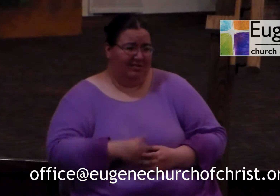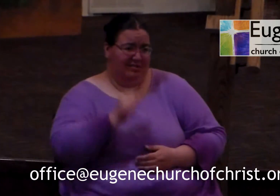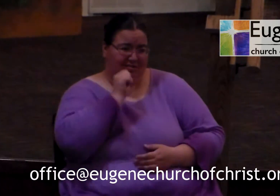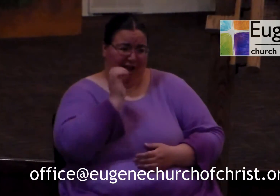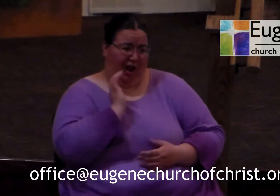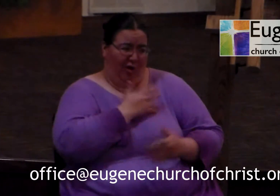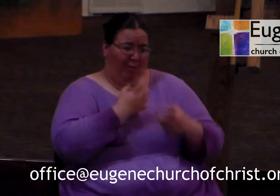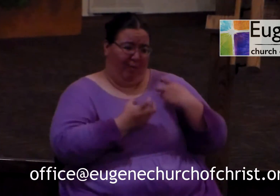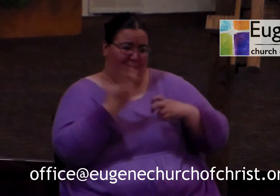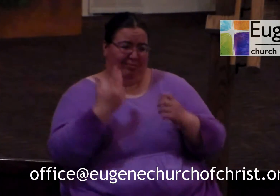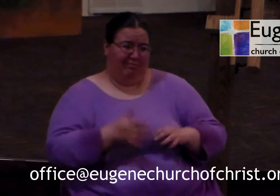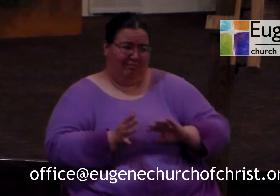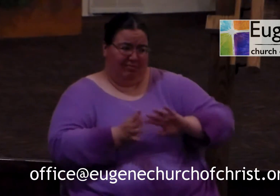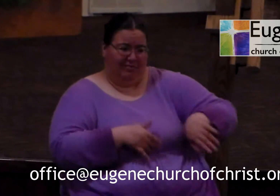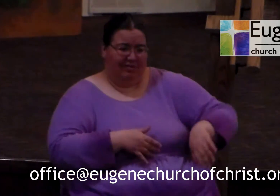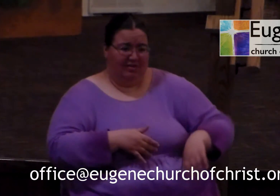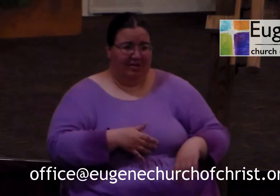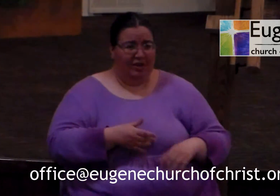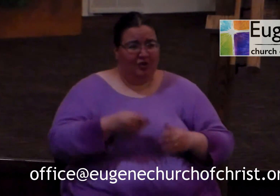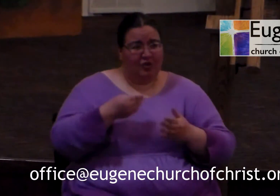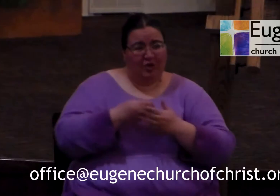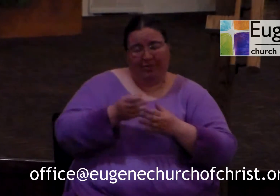money into the temple and he leaves.